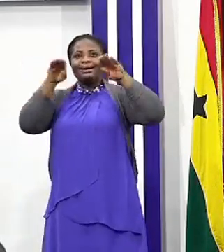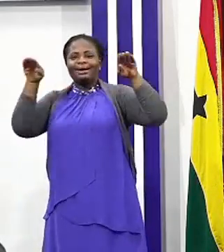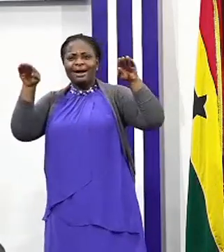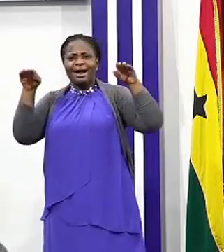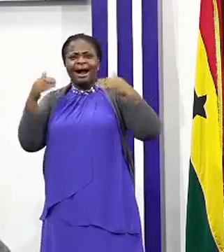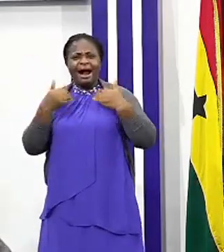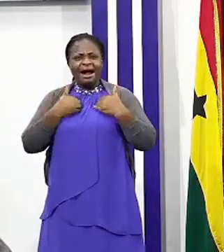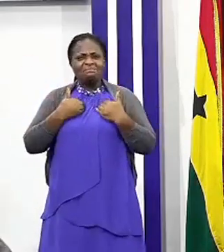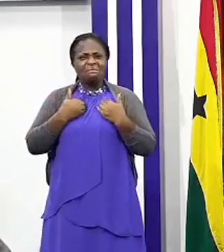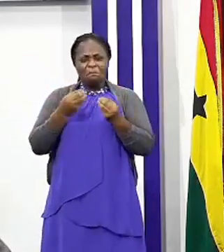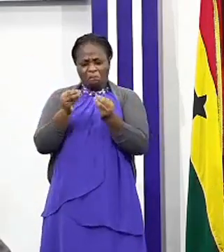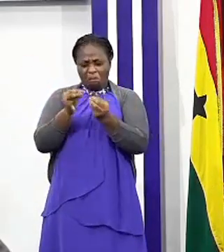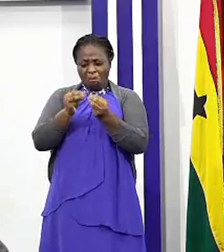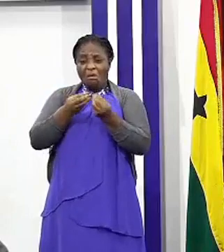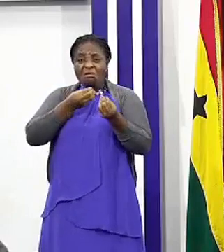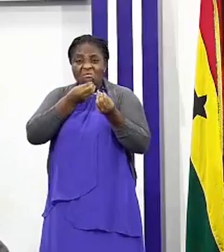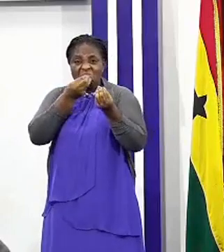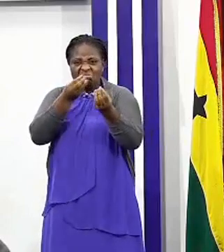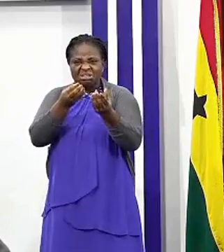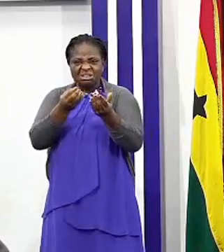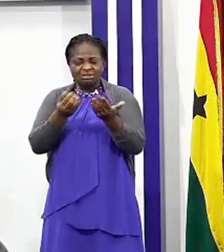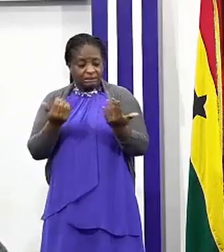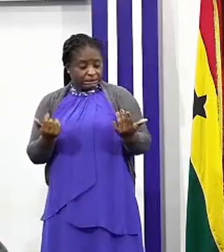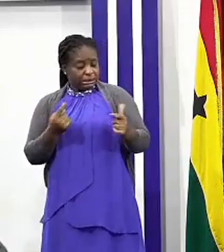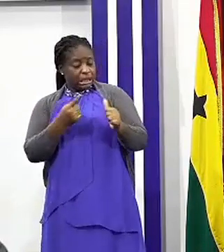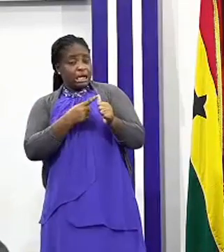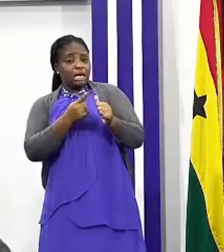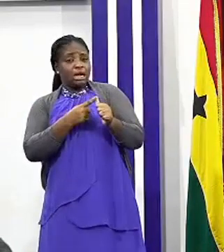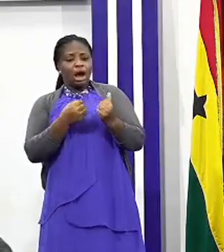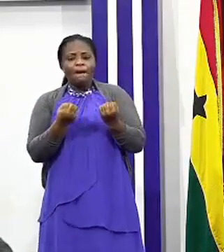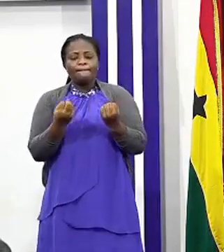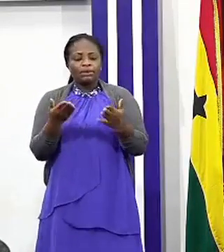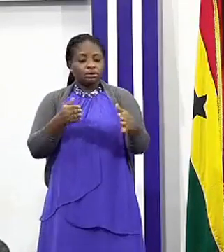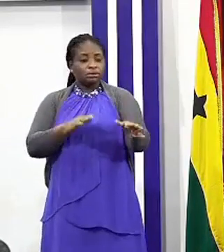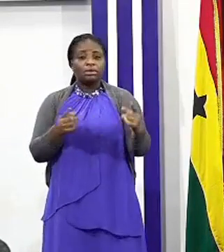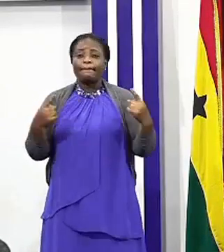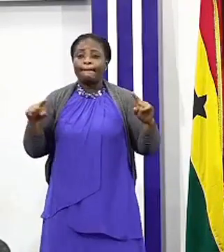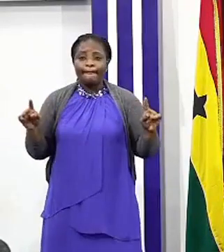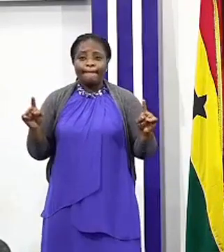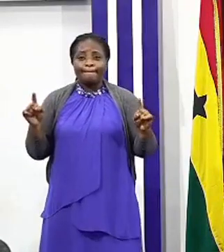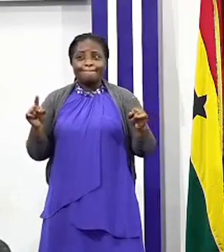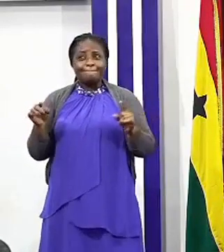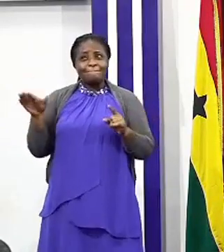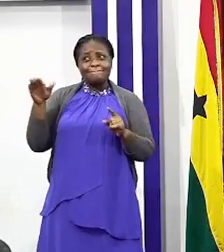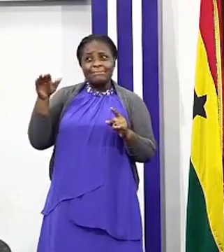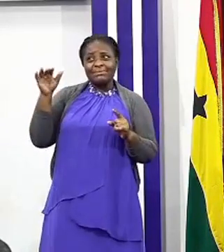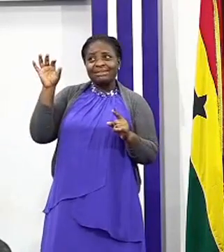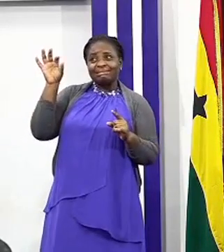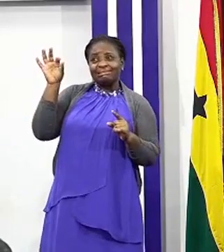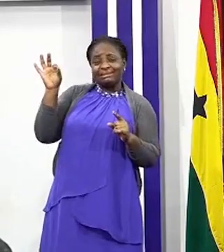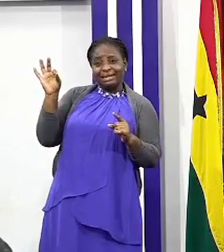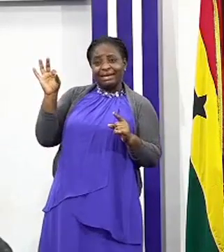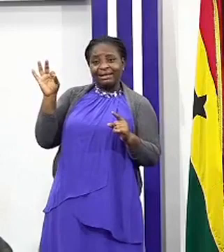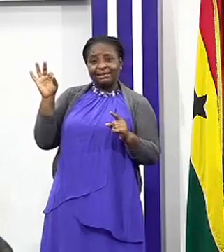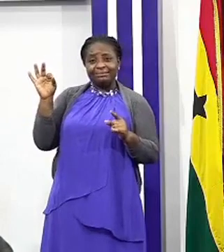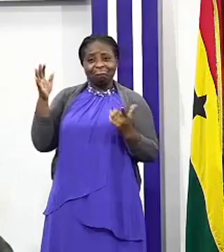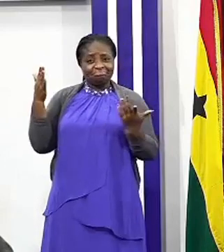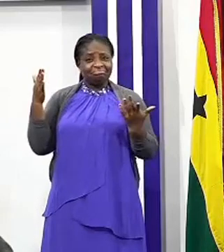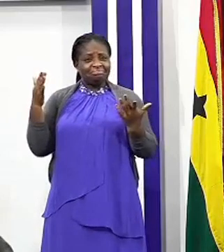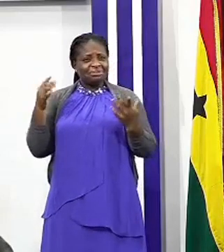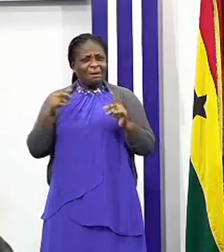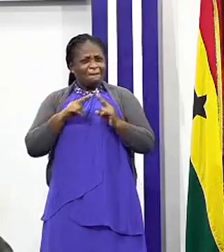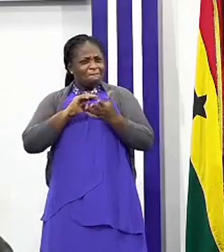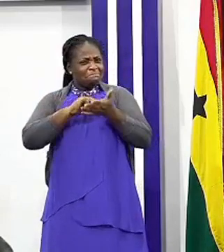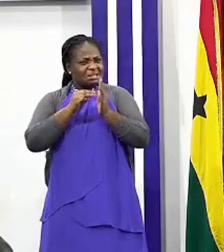it. How many deaths are happening? We've been at 8 now to 9 over a long time. So it means that there's